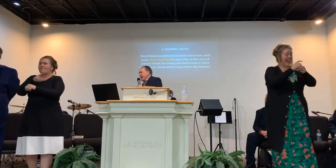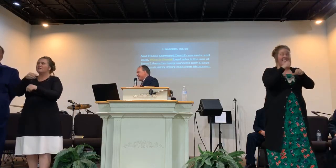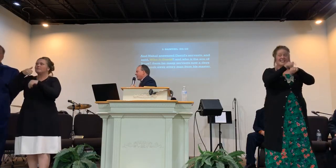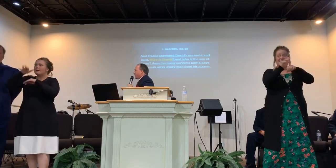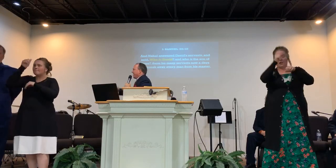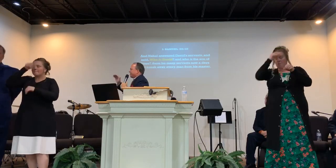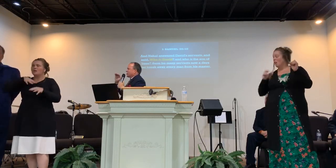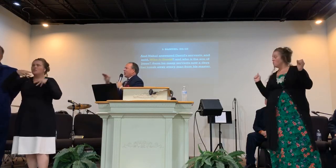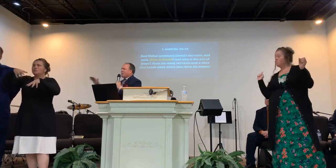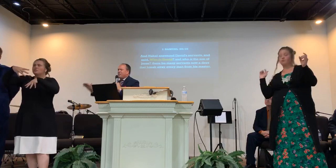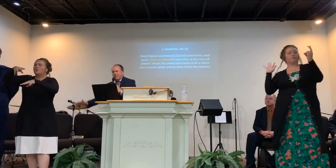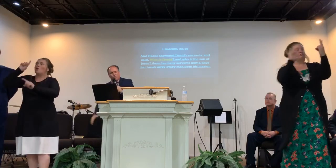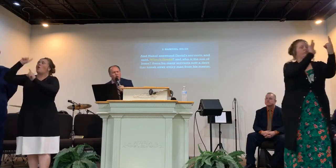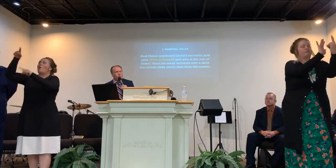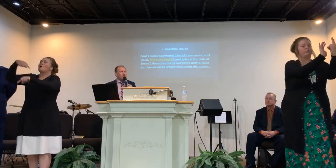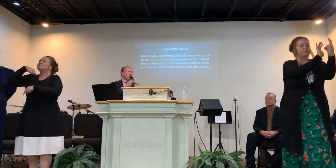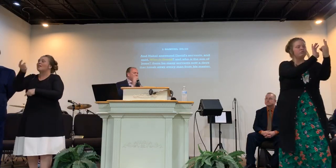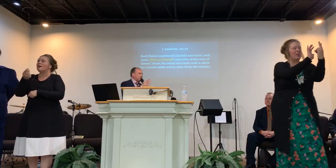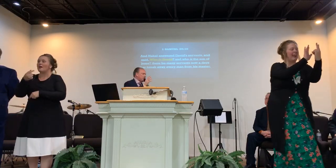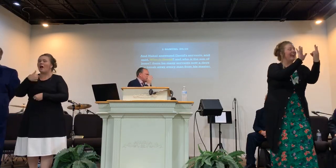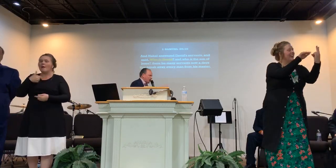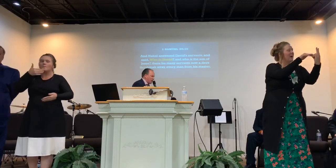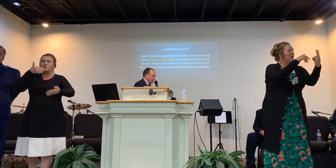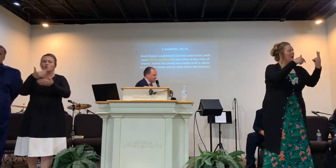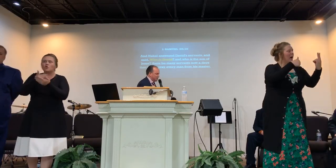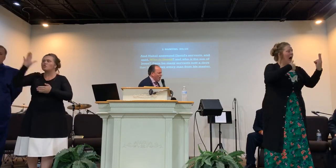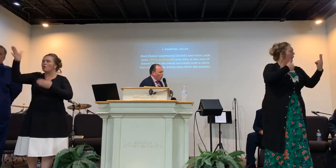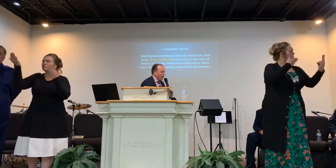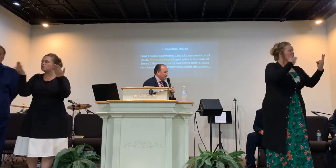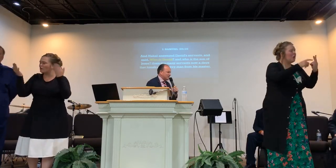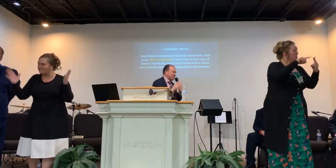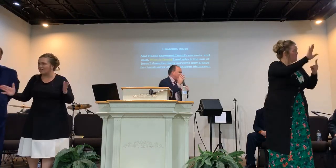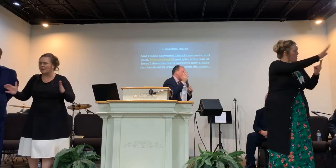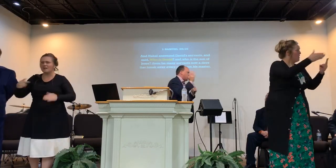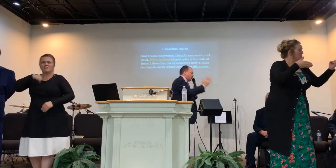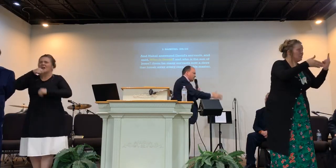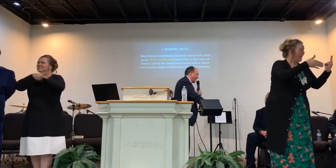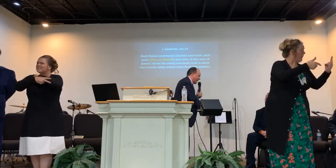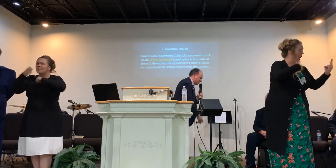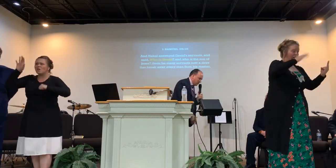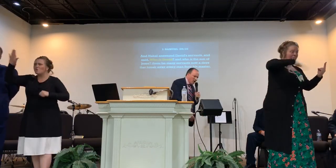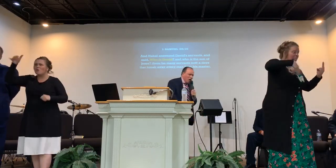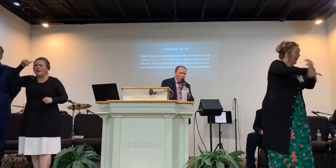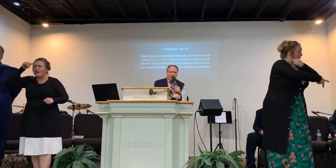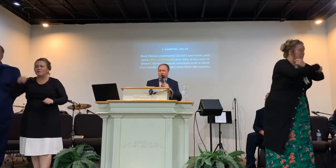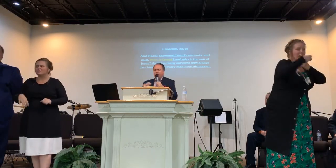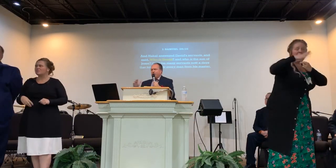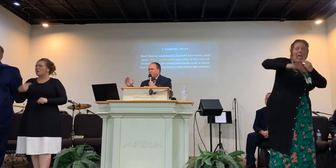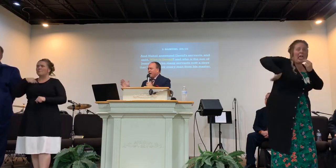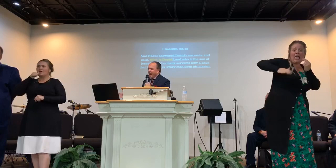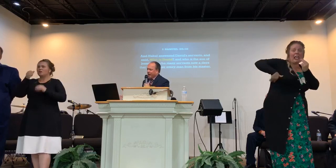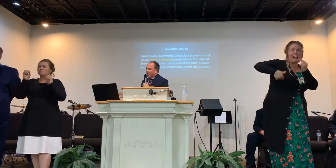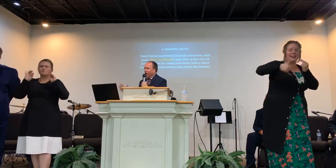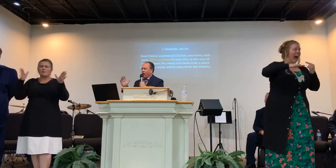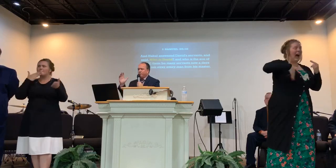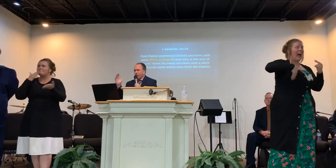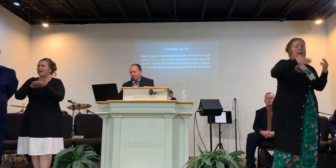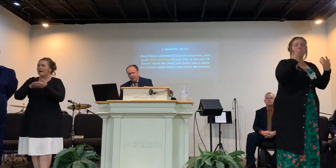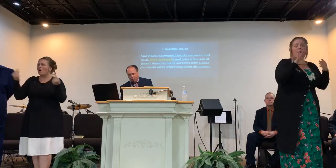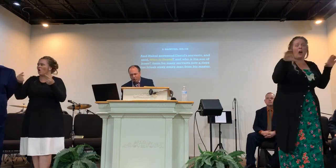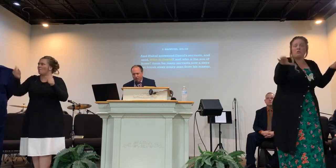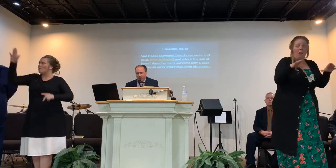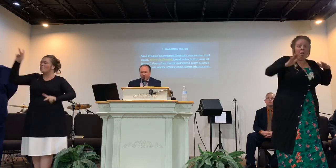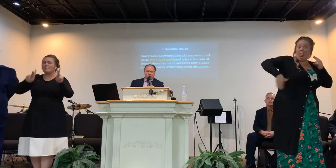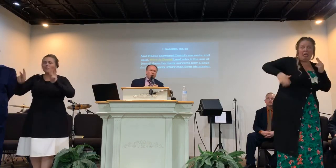out, and they went out and told him, Nabal, we were good to your servants. We didn't steal any of your cattle. We didn't do anything bad or harm